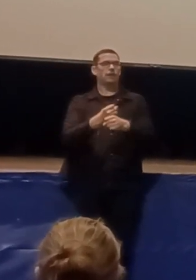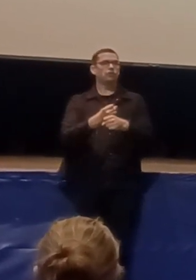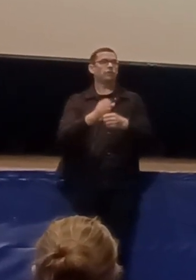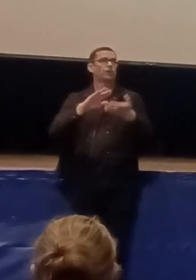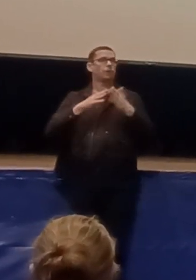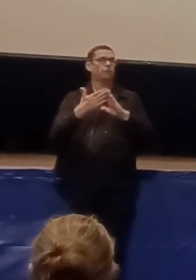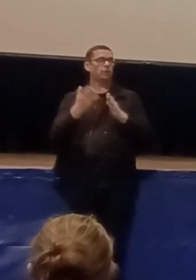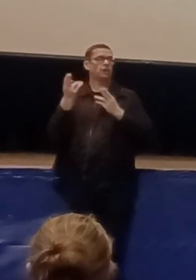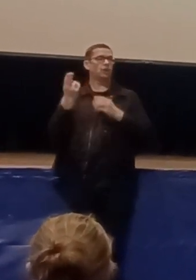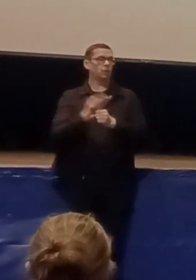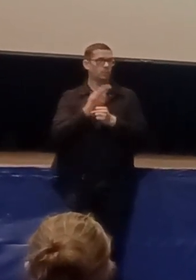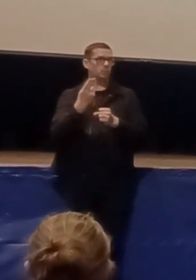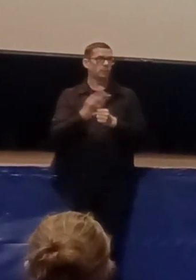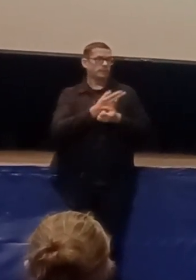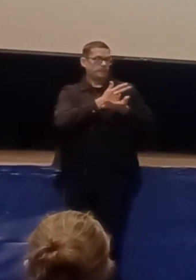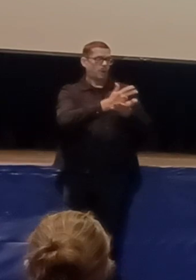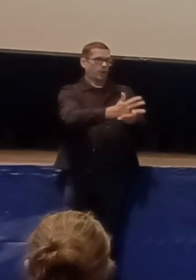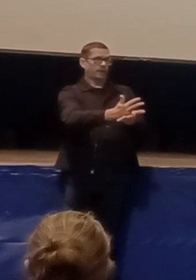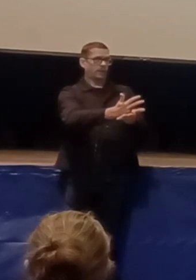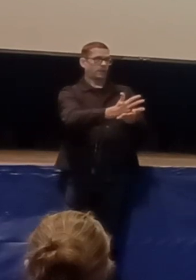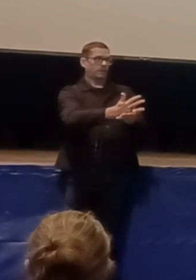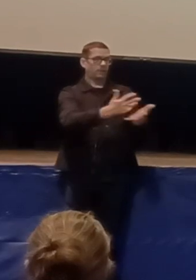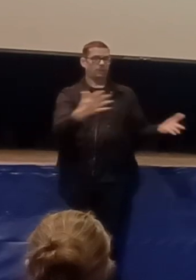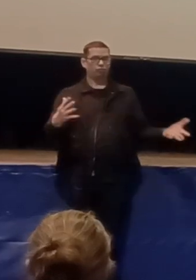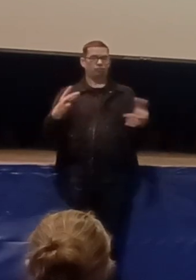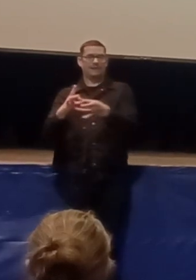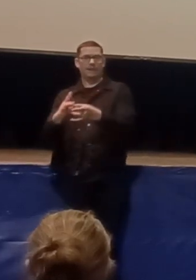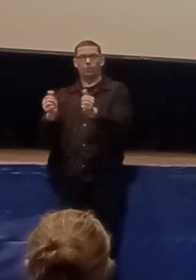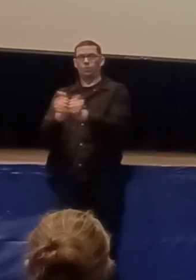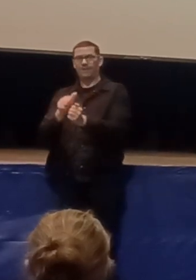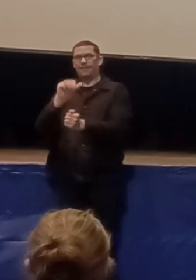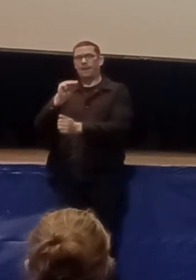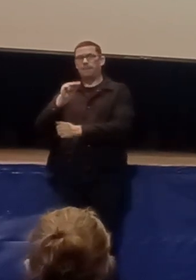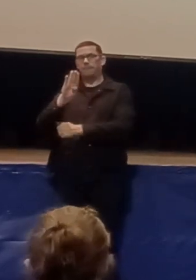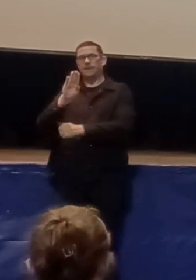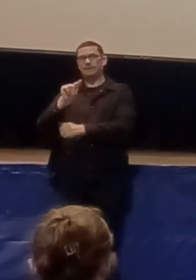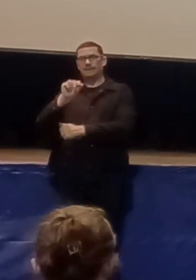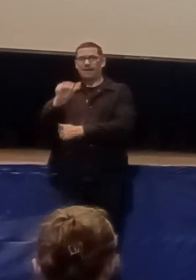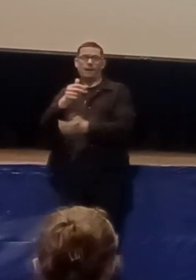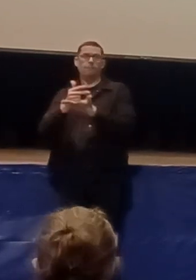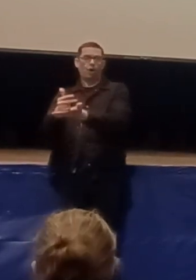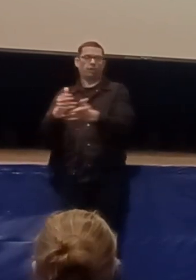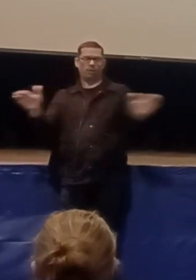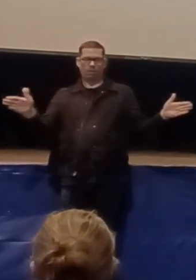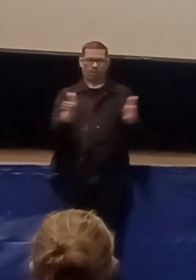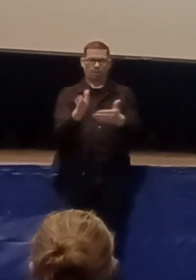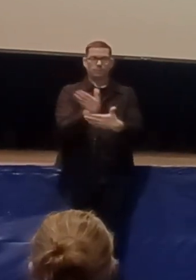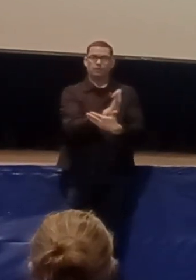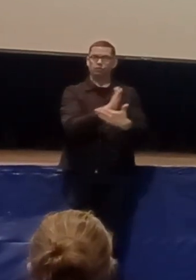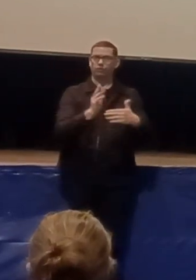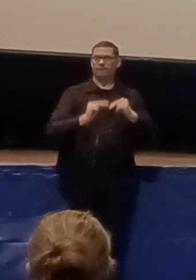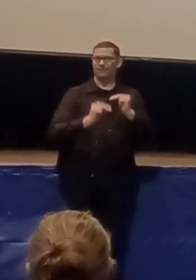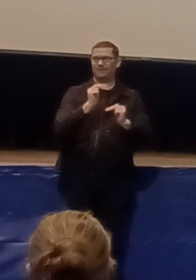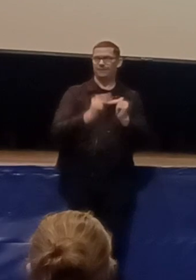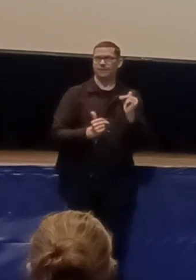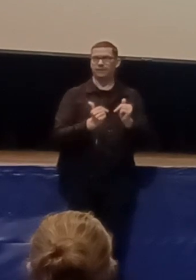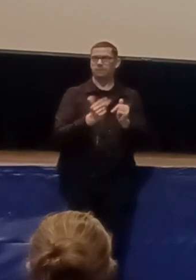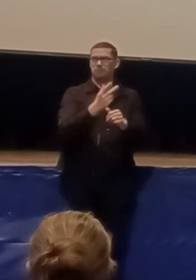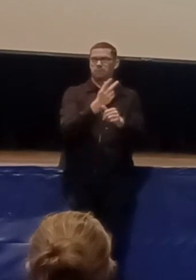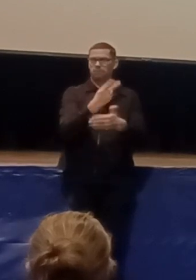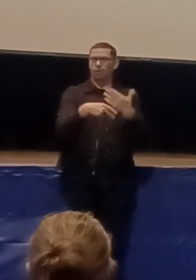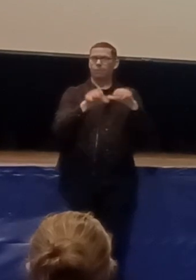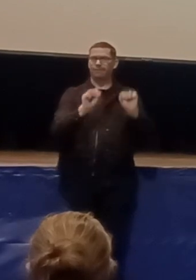community use parking with the MbTA parking to sort of find a shared facility between the two uses. So there